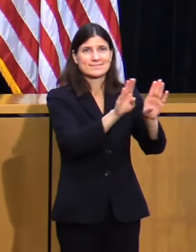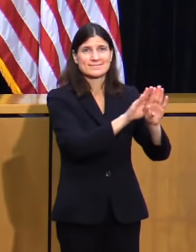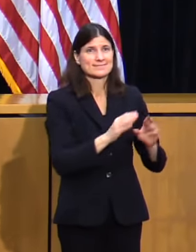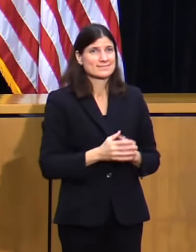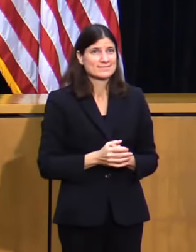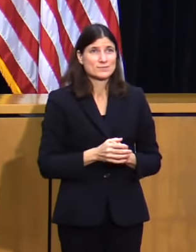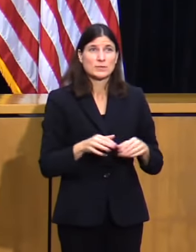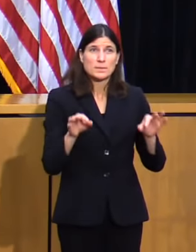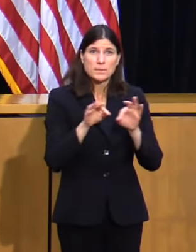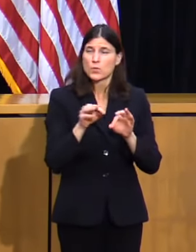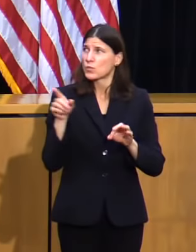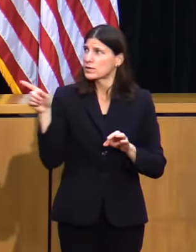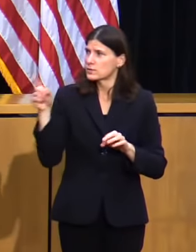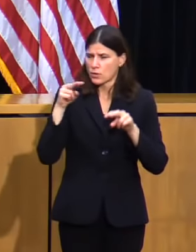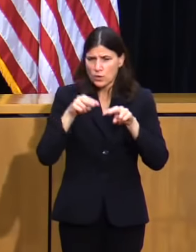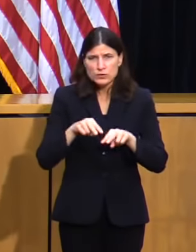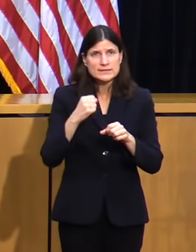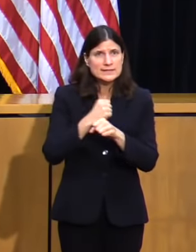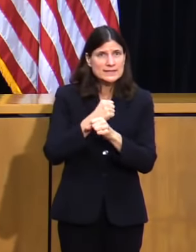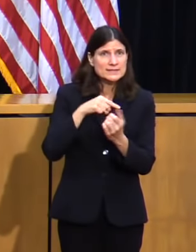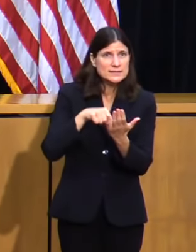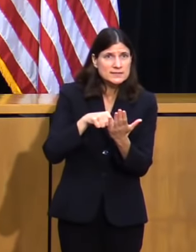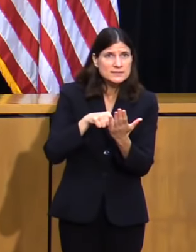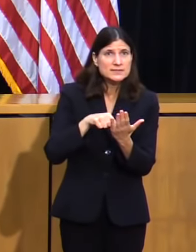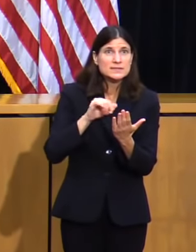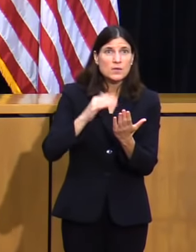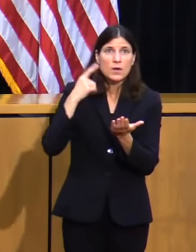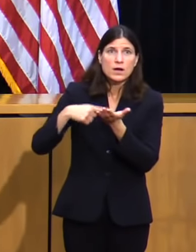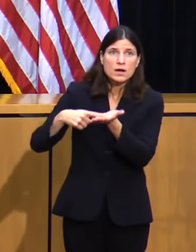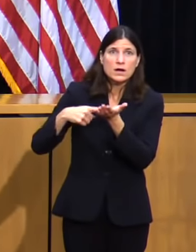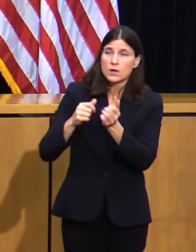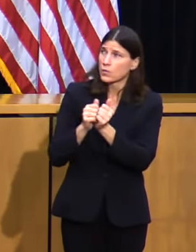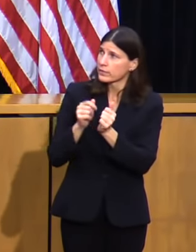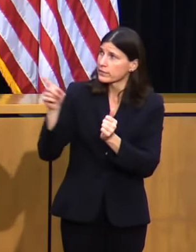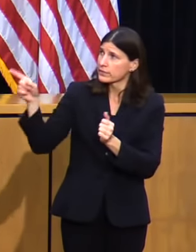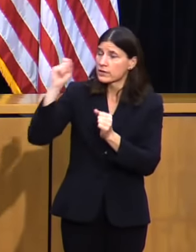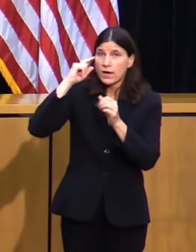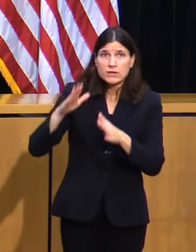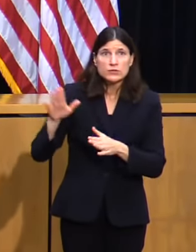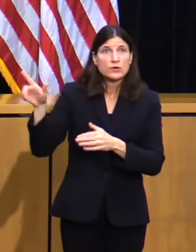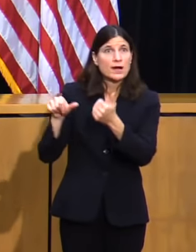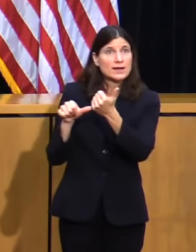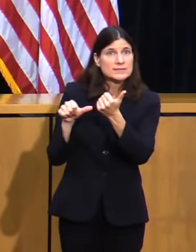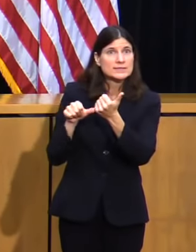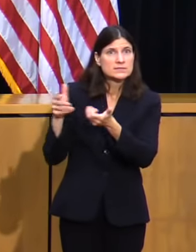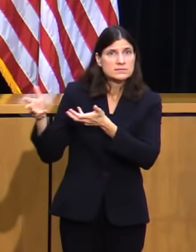where our hospital system is actually managing a load that they can carry.